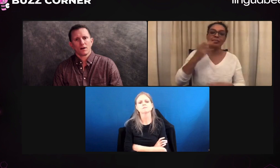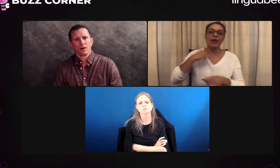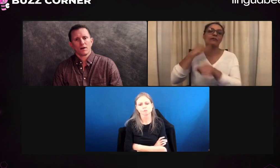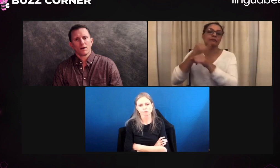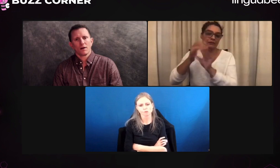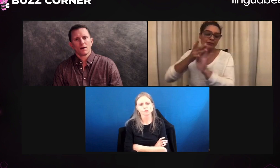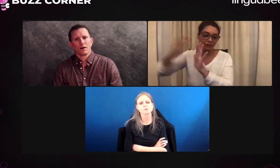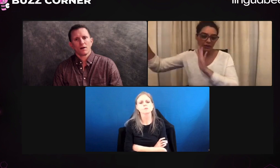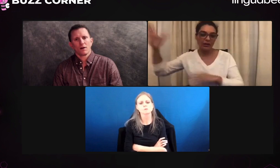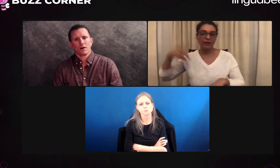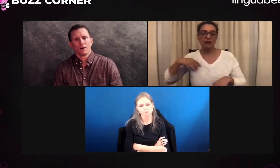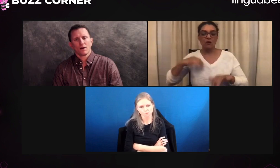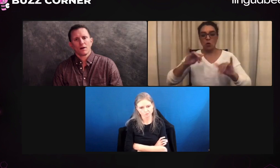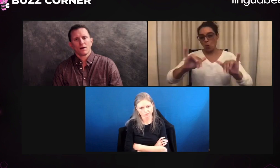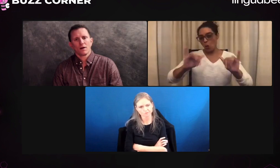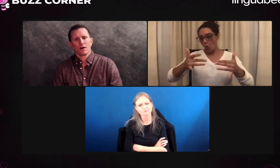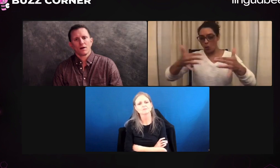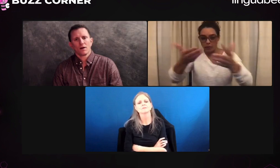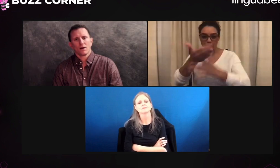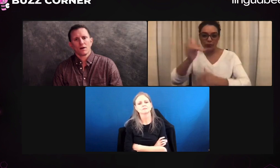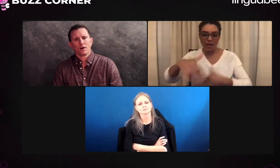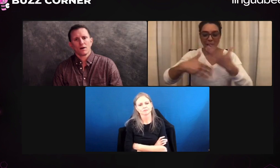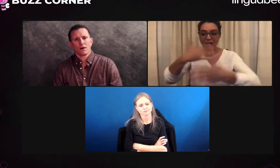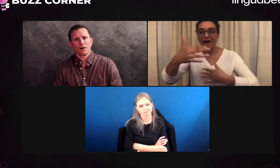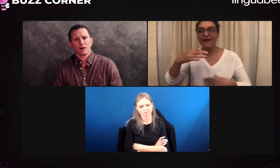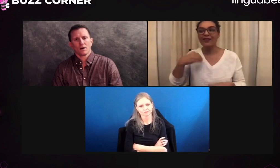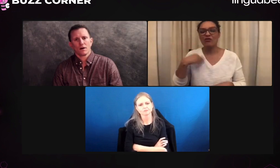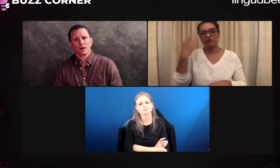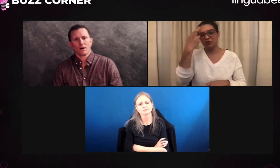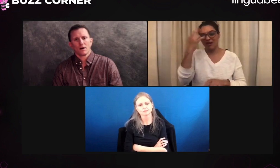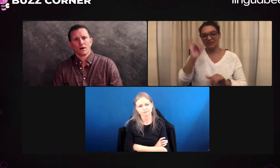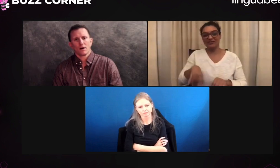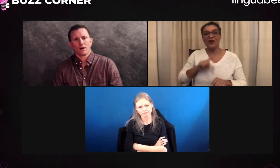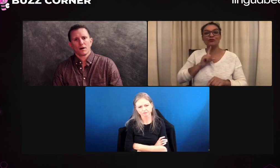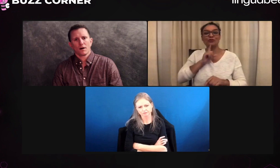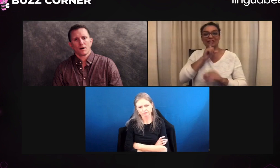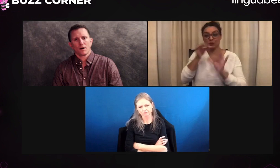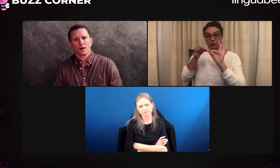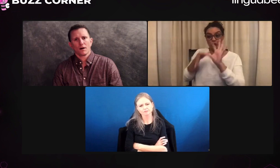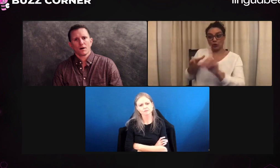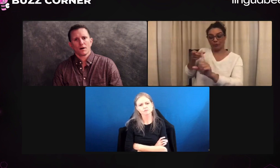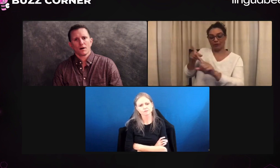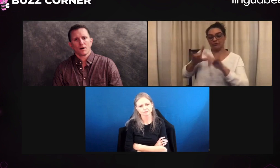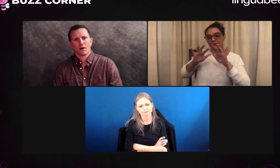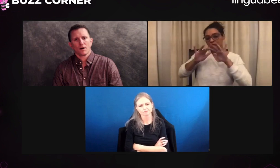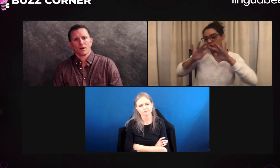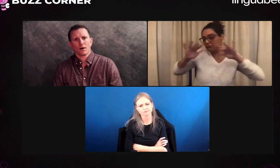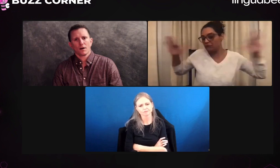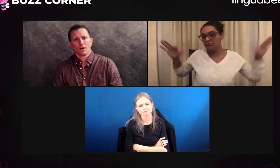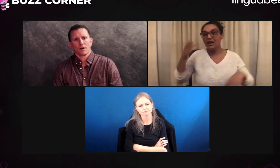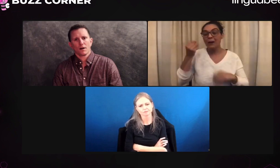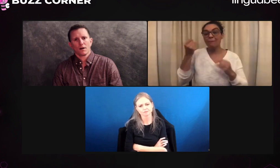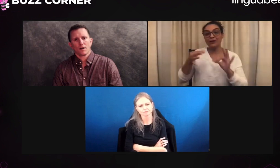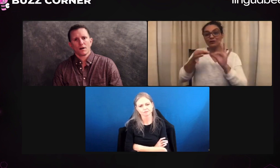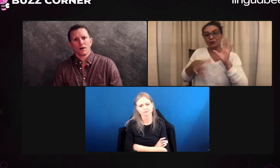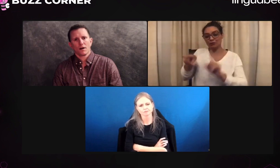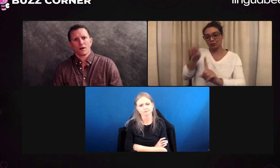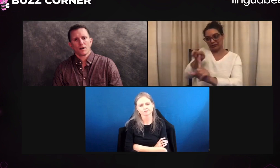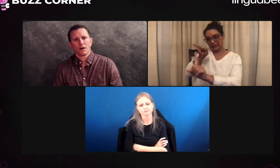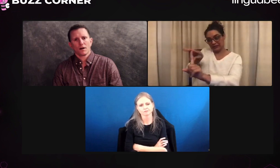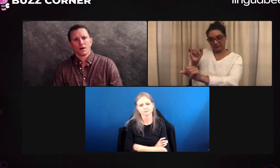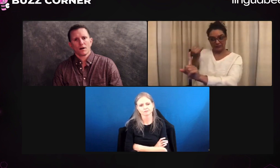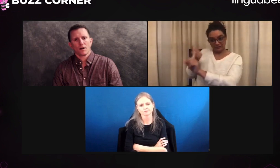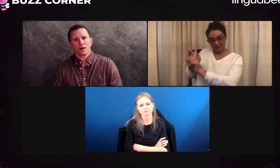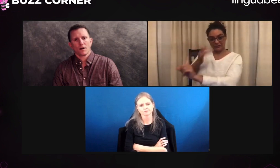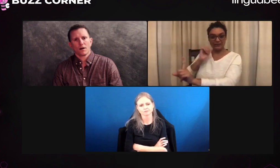with interpreters and whether you went to a deaf residential school and that dynamic as well,